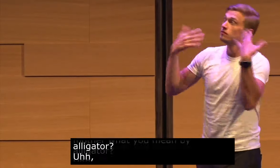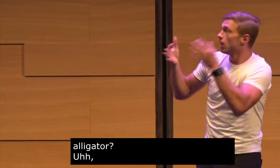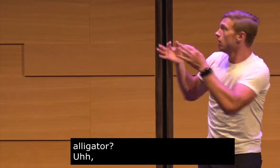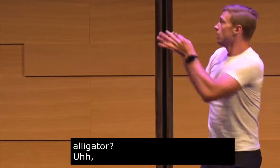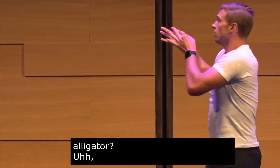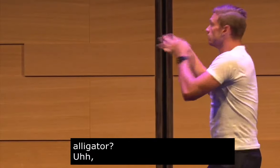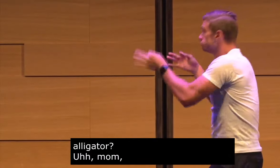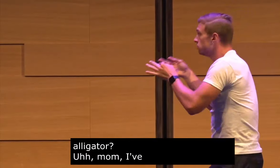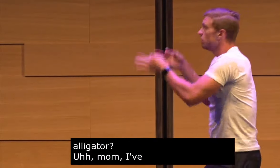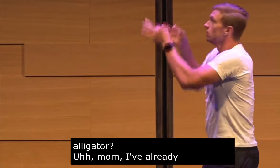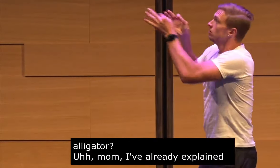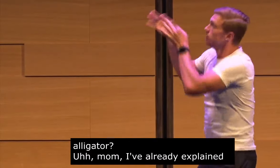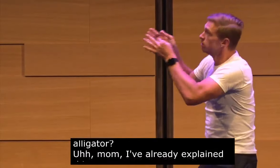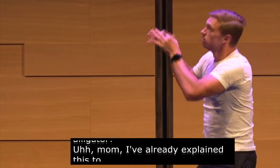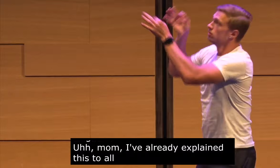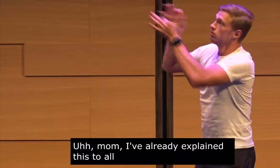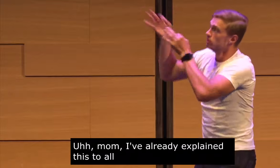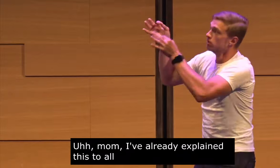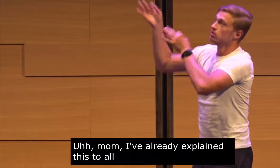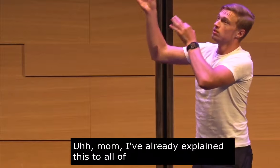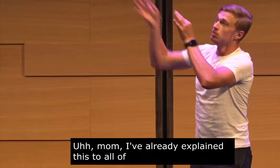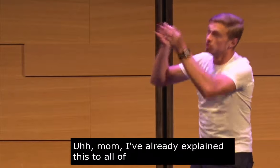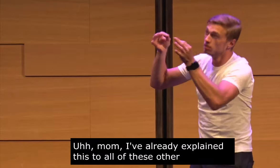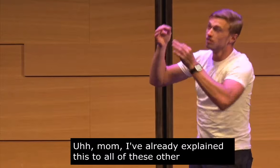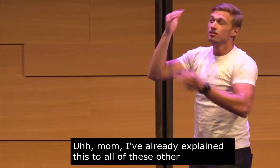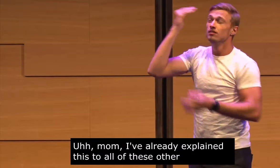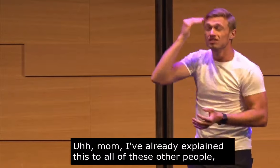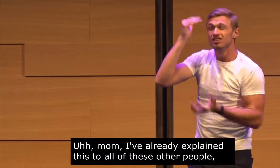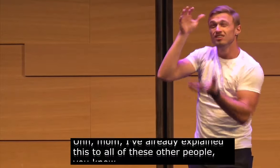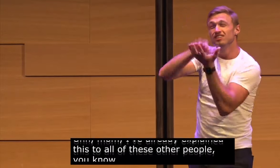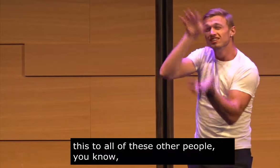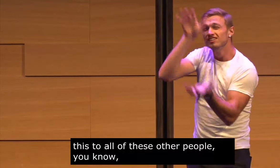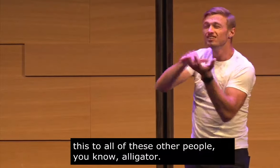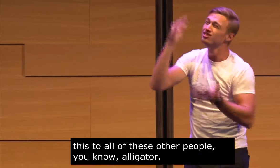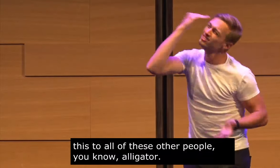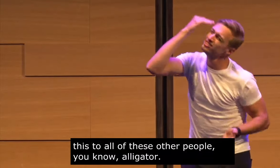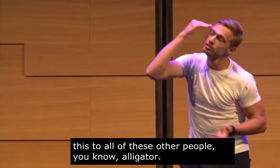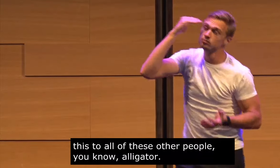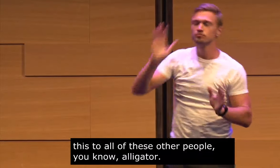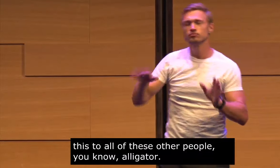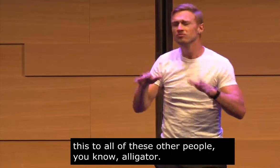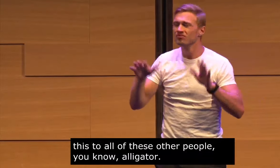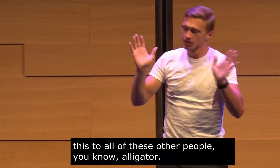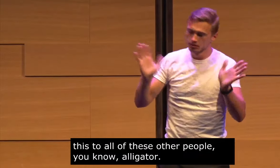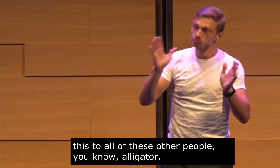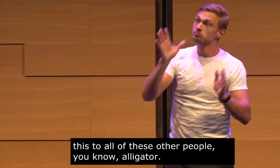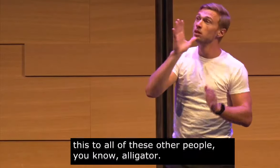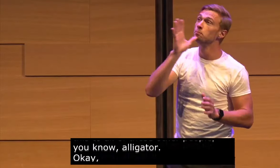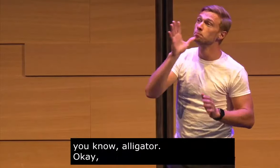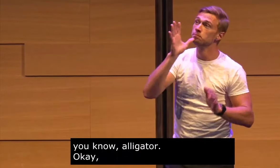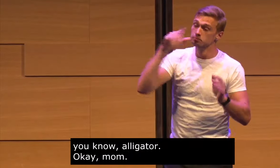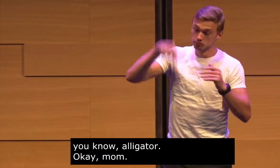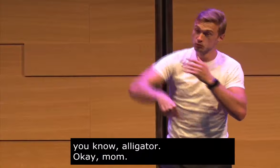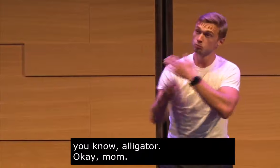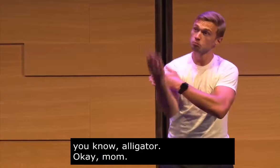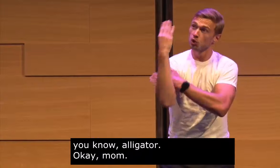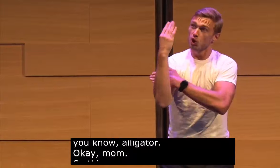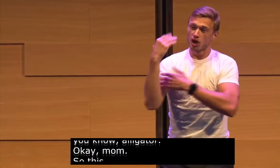Mom, okay, I've already explained this to all of these other people. You know, alligator. Okay, Mom, so